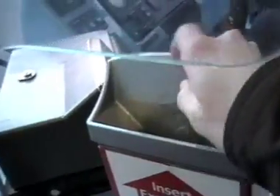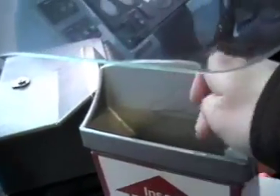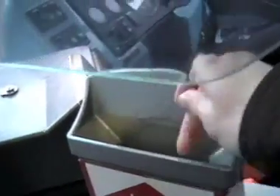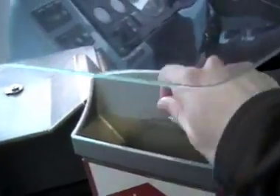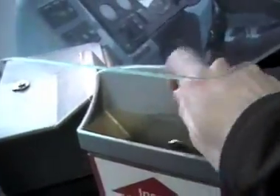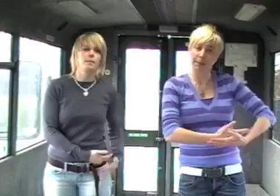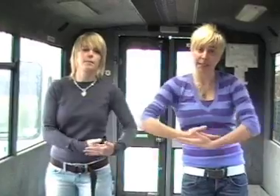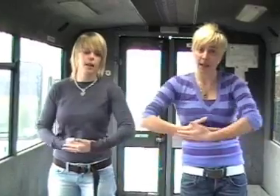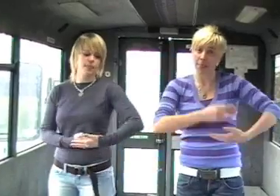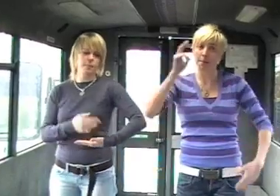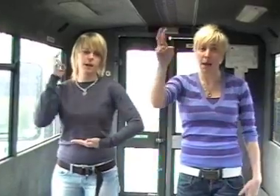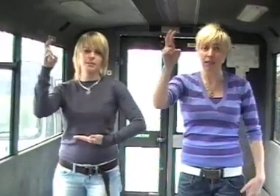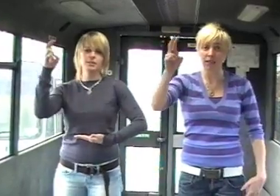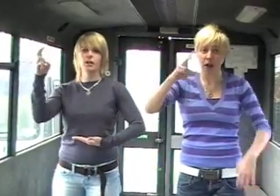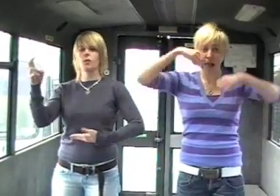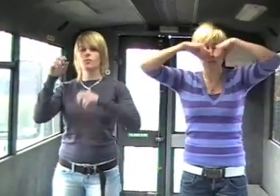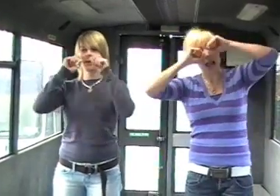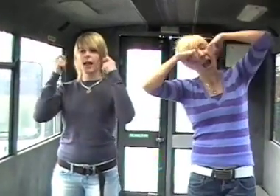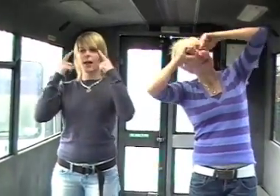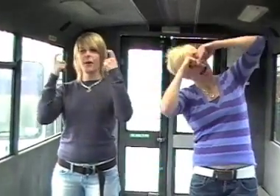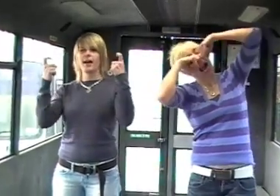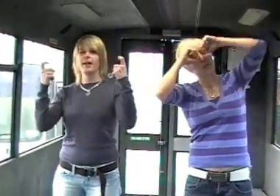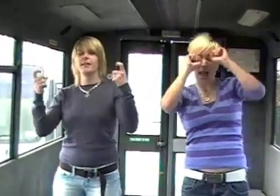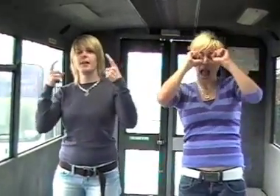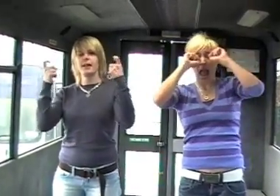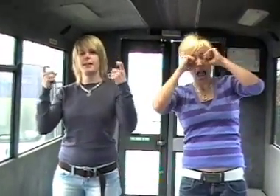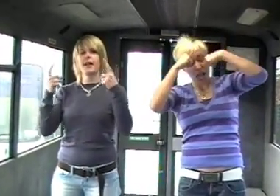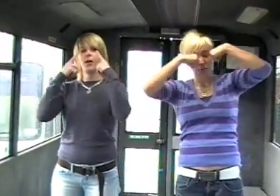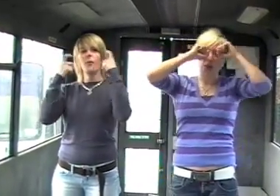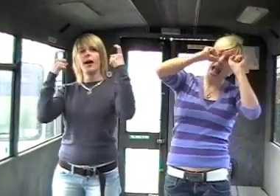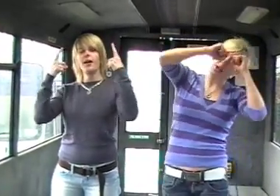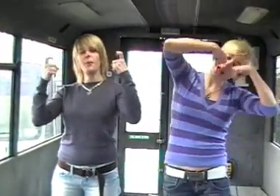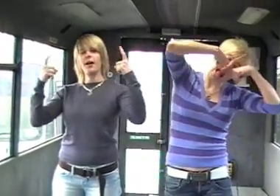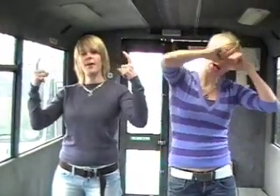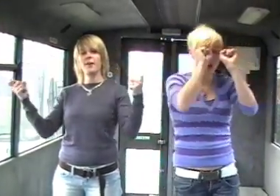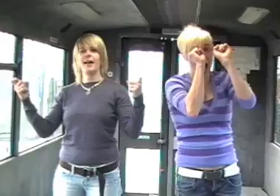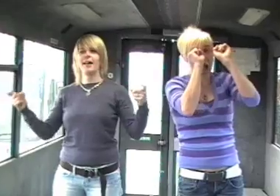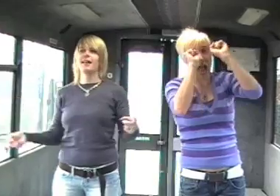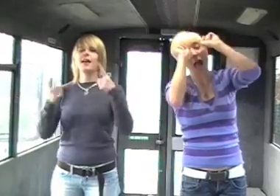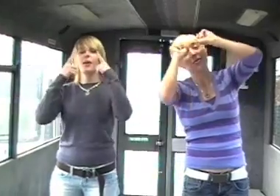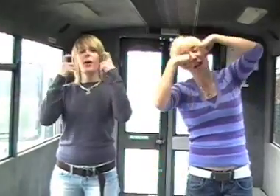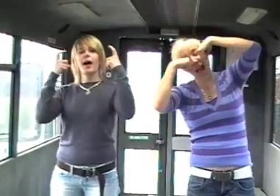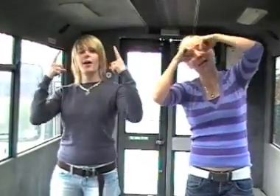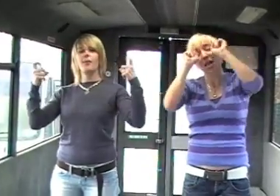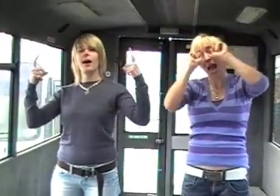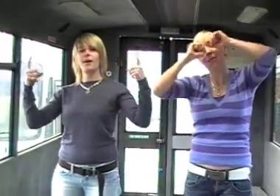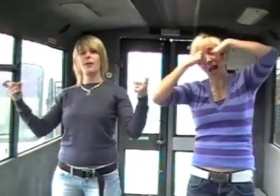The babies on the bus cry wah, wah, wah, wah, wah, wah, wah, wah, wah.